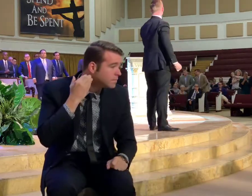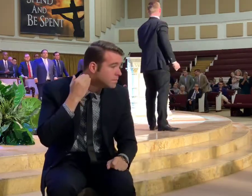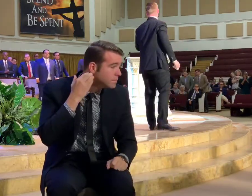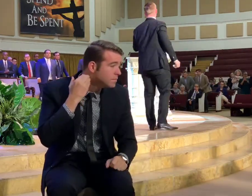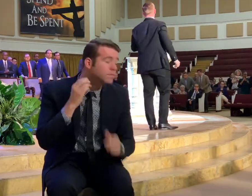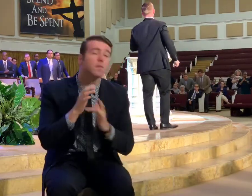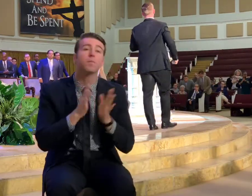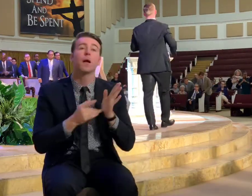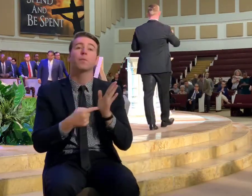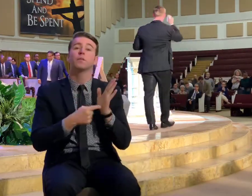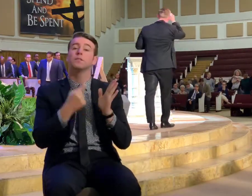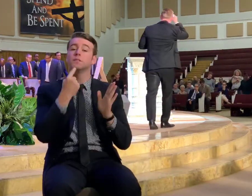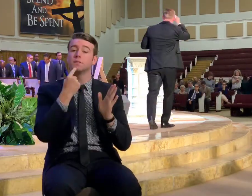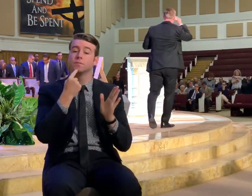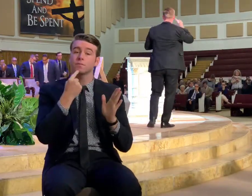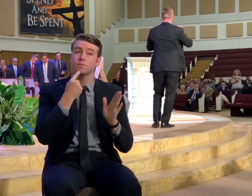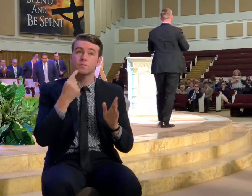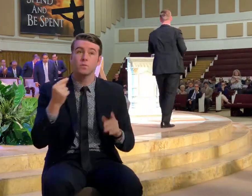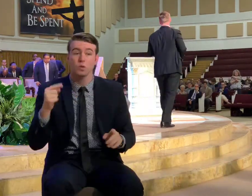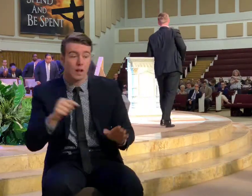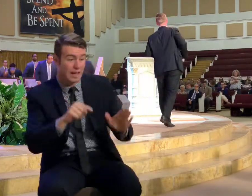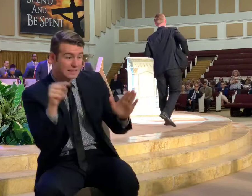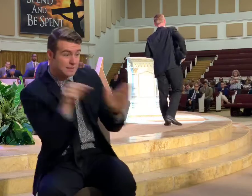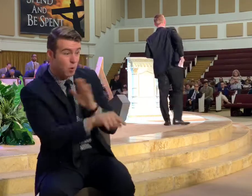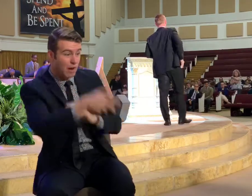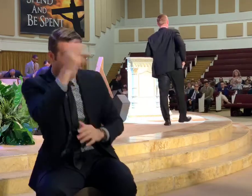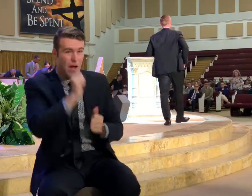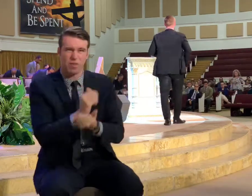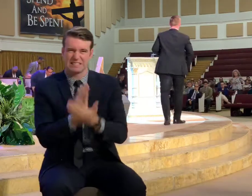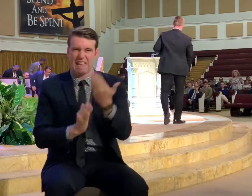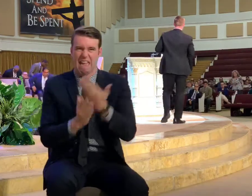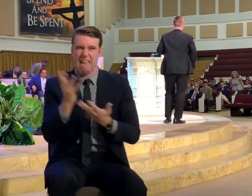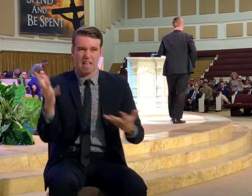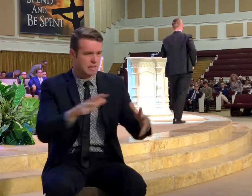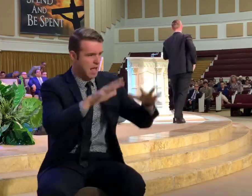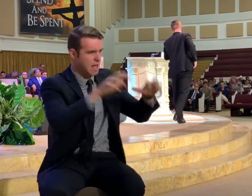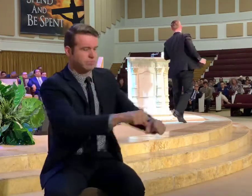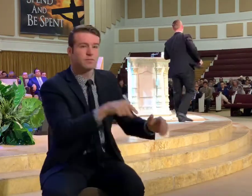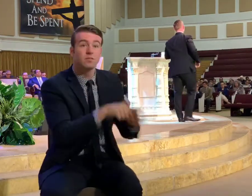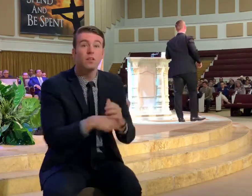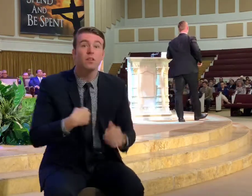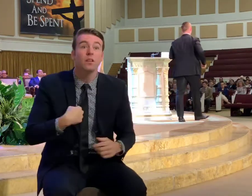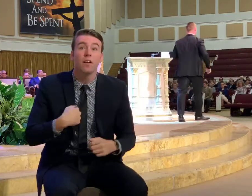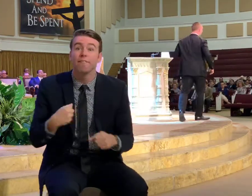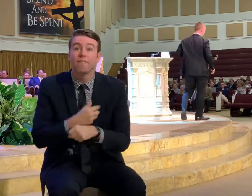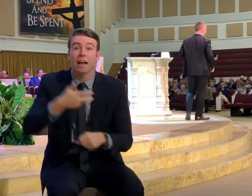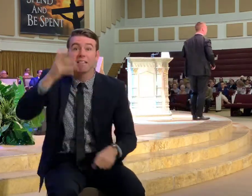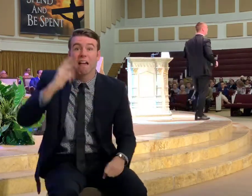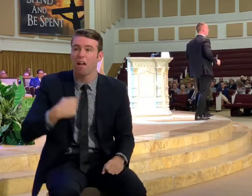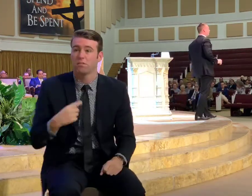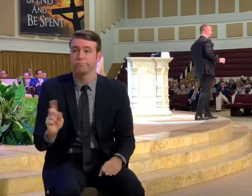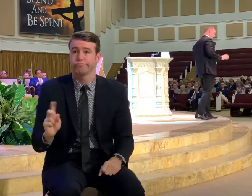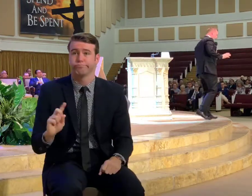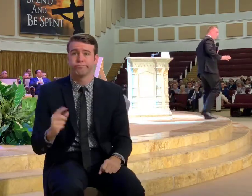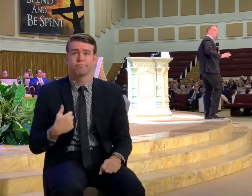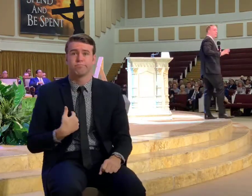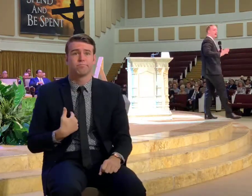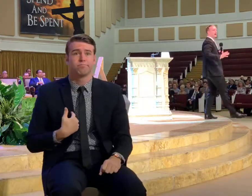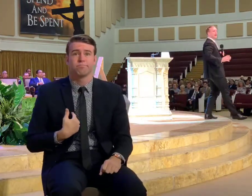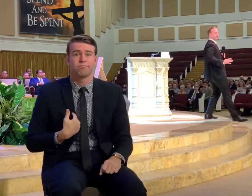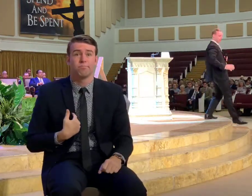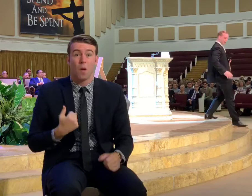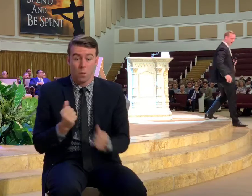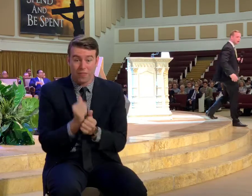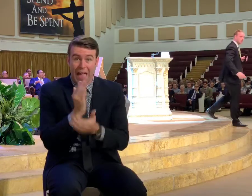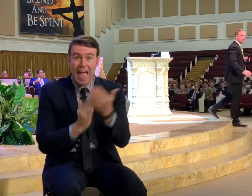The Bible says that he smote a lion with his bare hand. I wouldn't fight a lion with a weapon, let alone with my